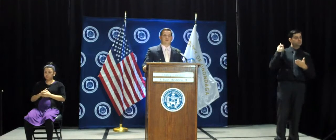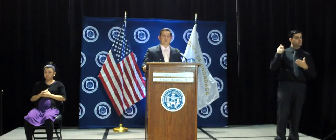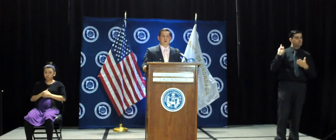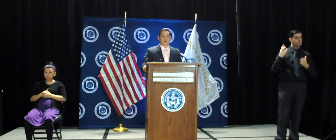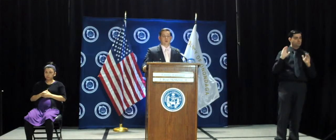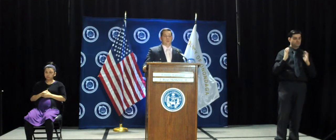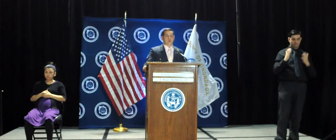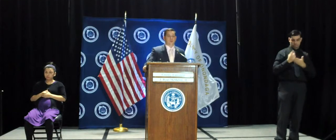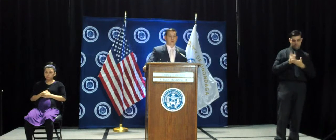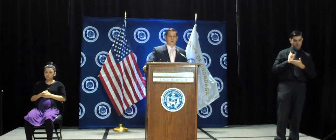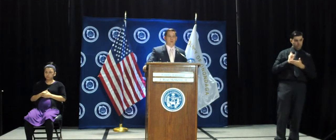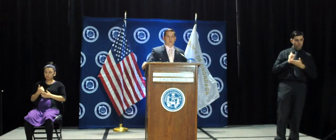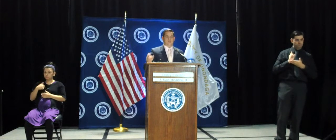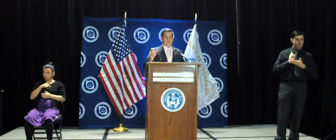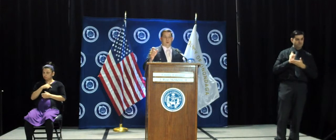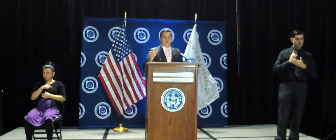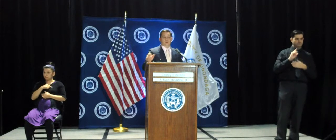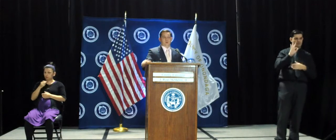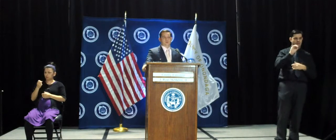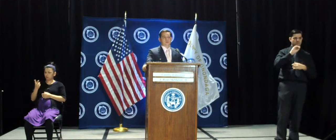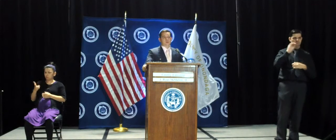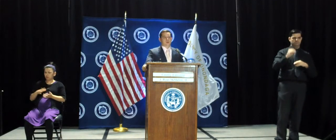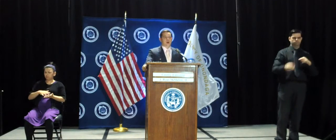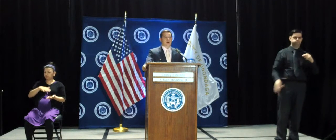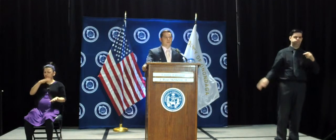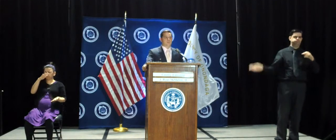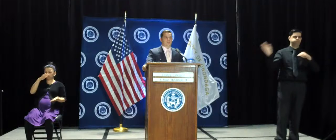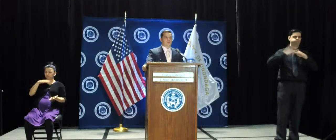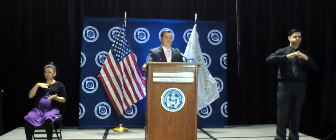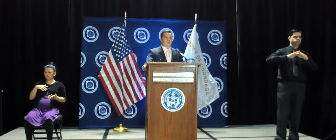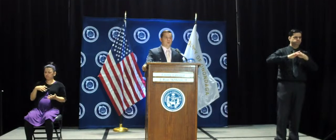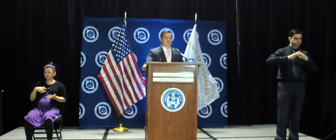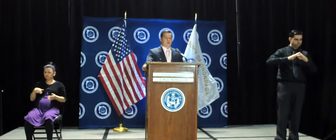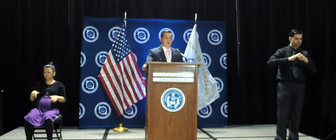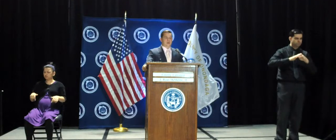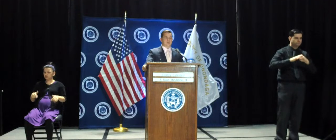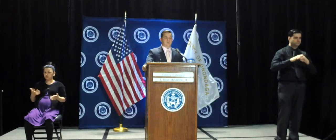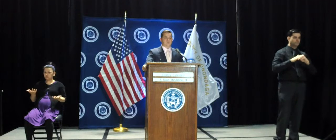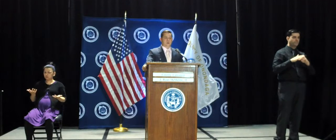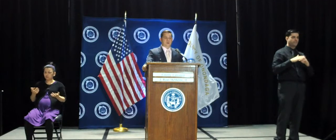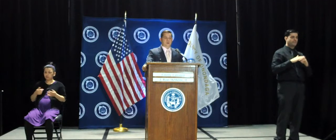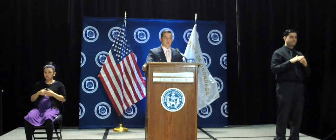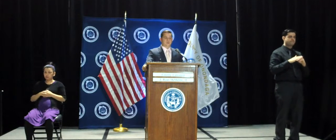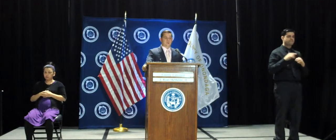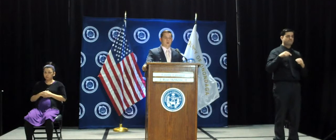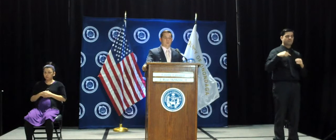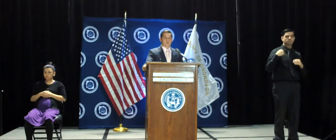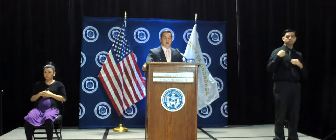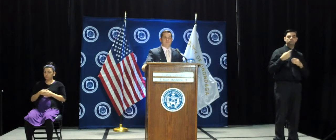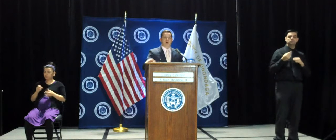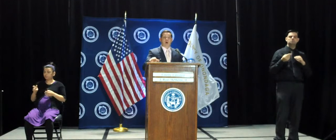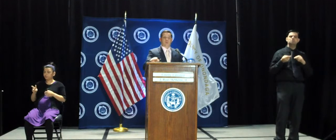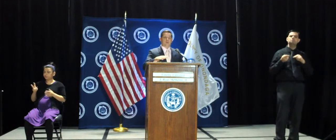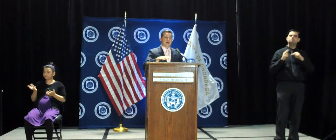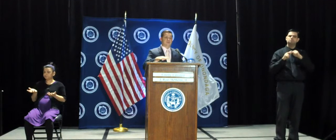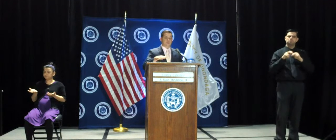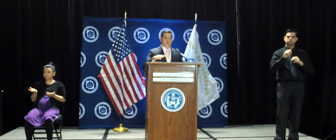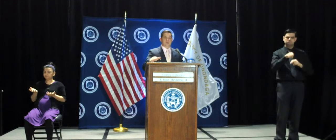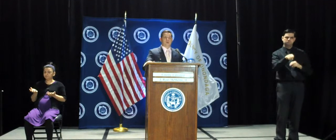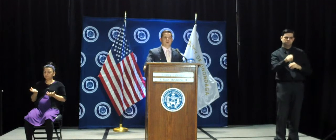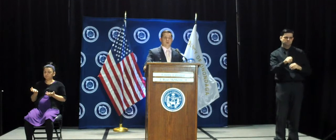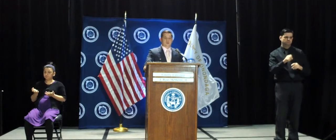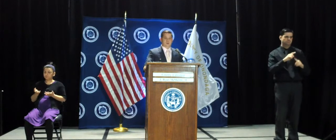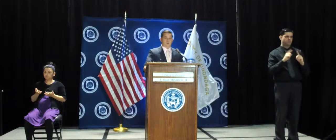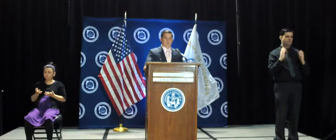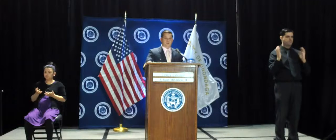cases. So far, week over week, we got a small increase in cases, but almost on par with last